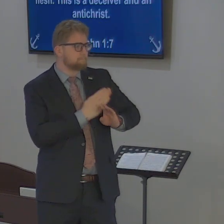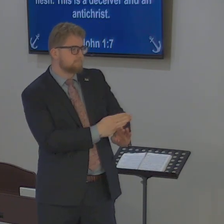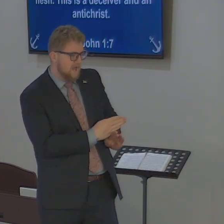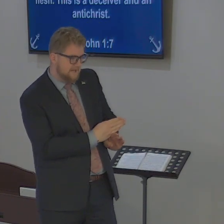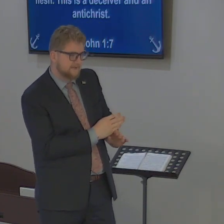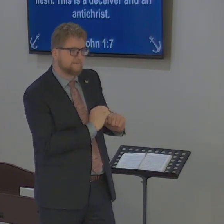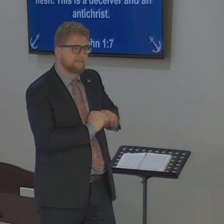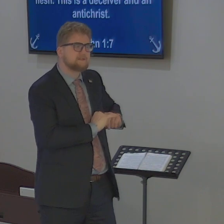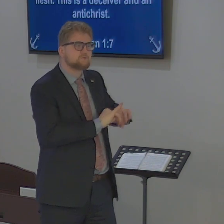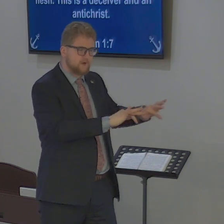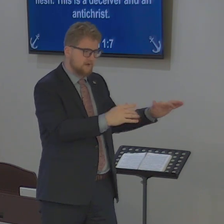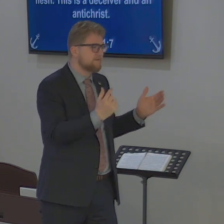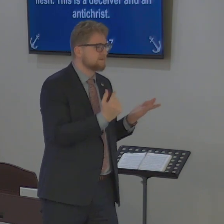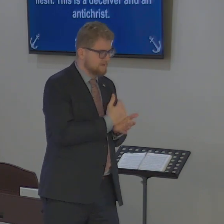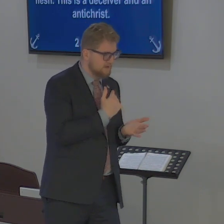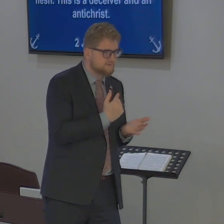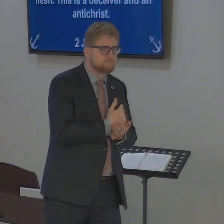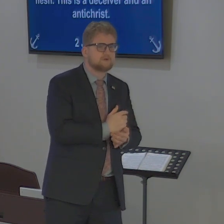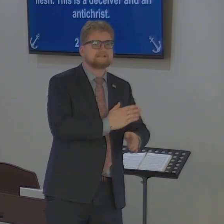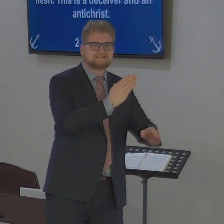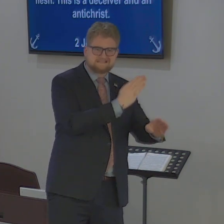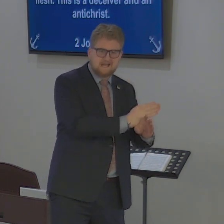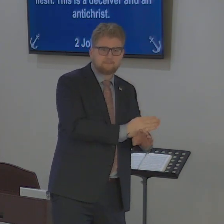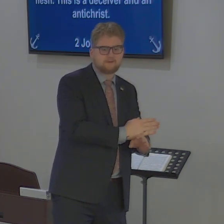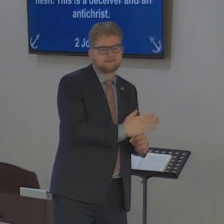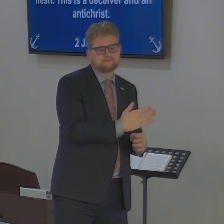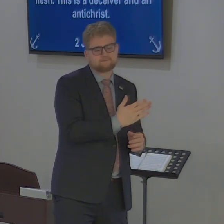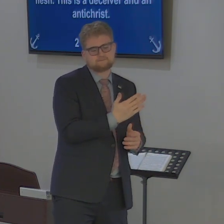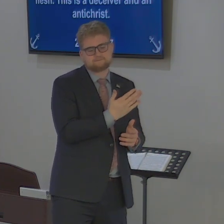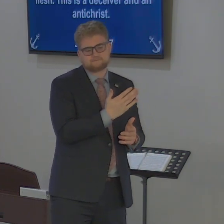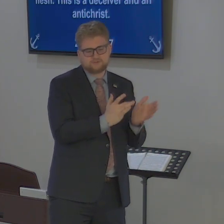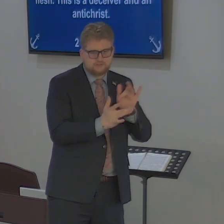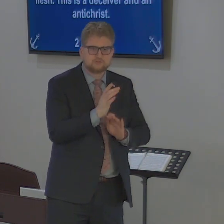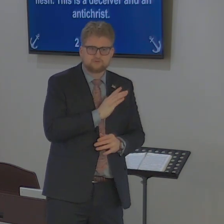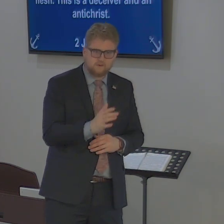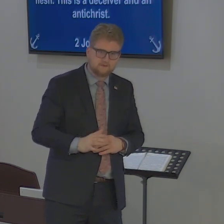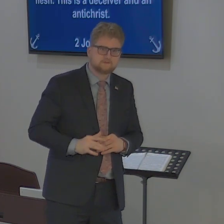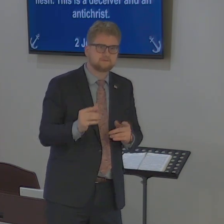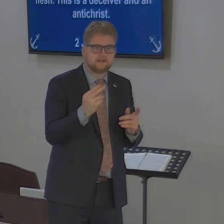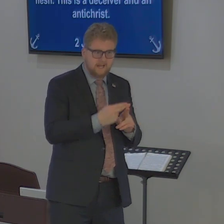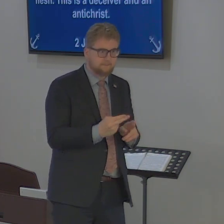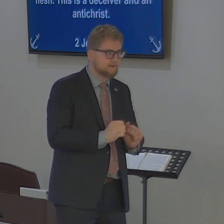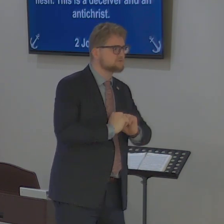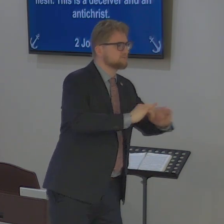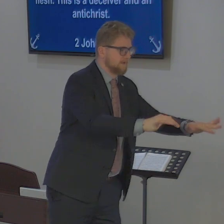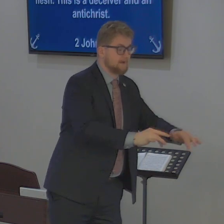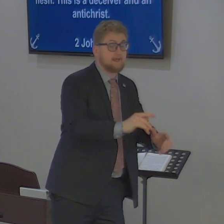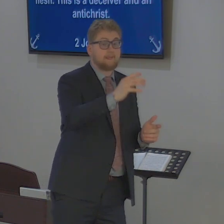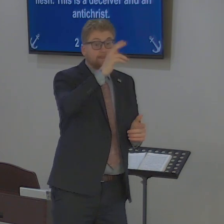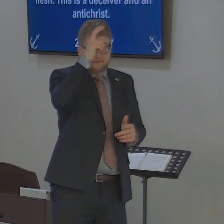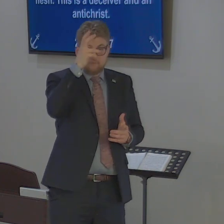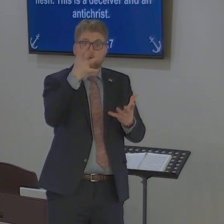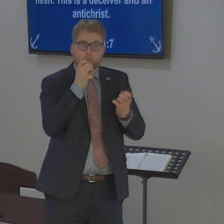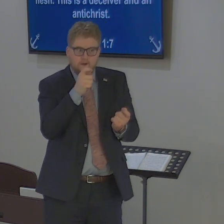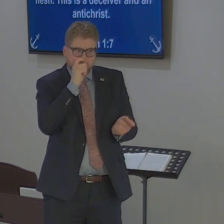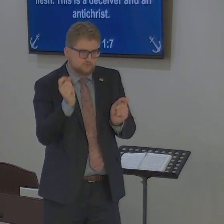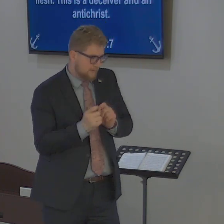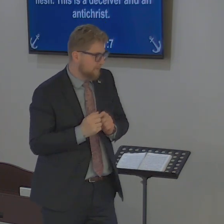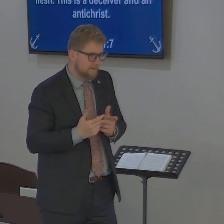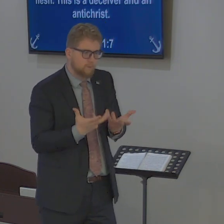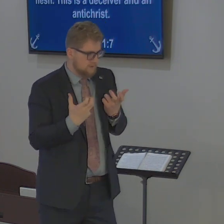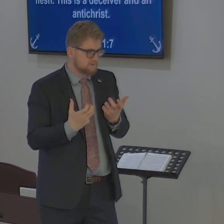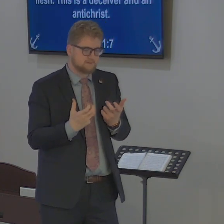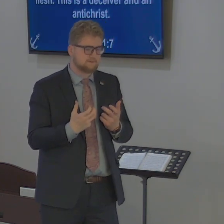the Lord and hindering the gospel of Jesus Christ going out. So the devil wants to deceive individuals. Deception